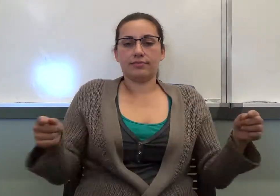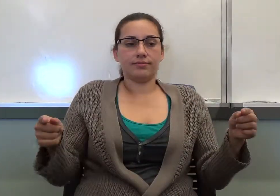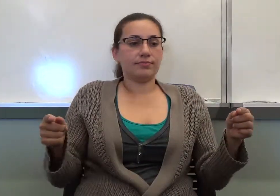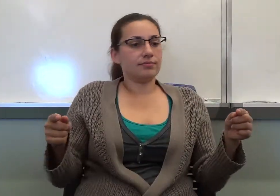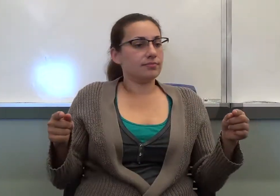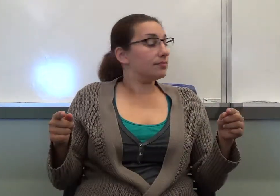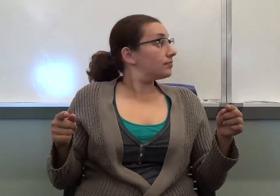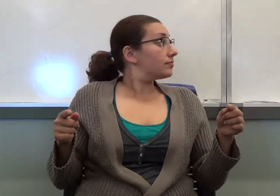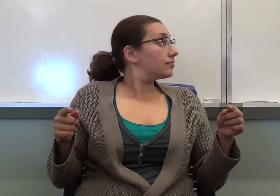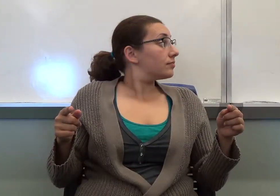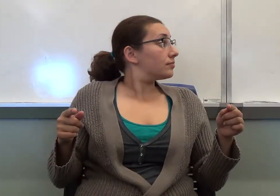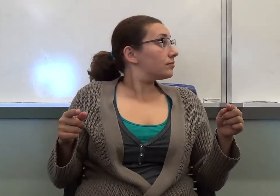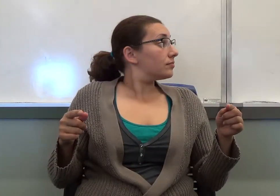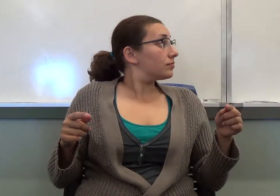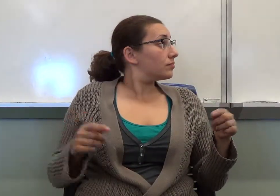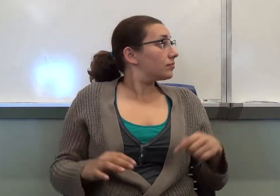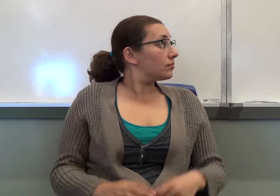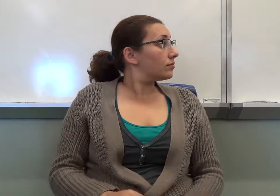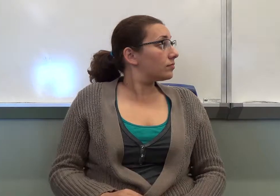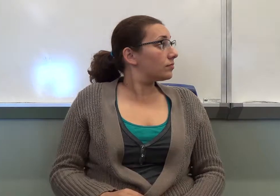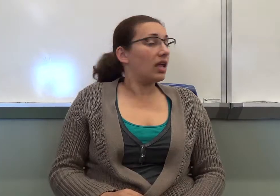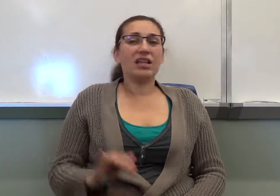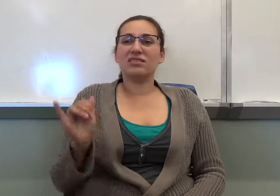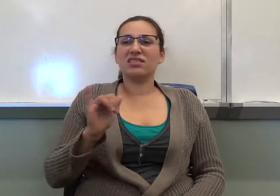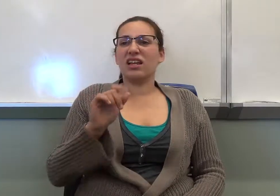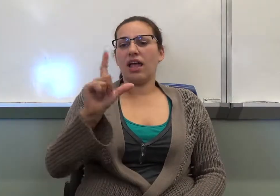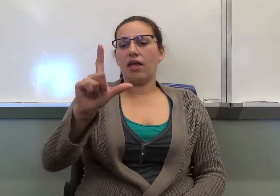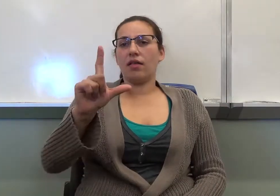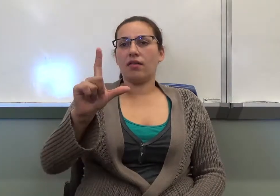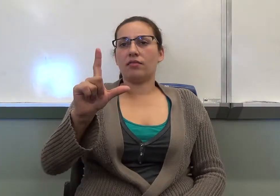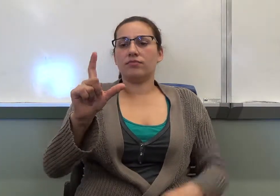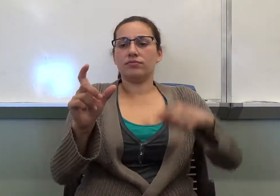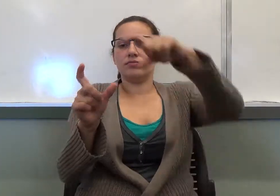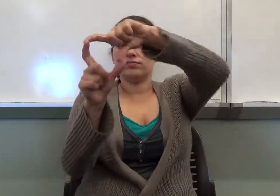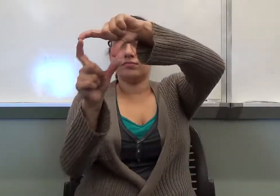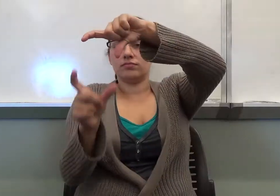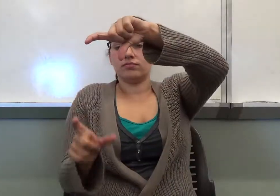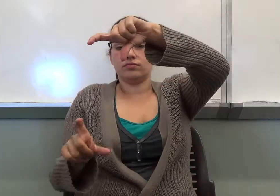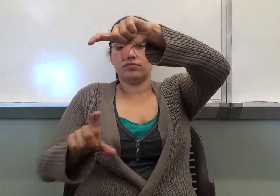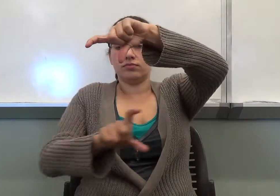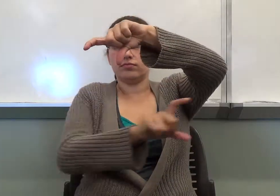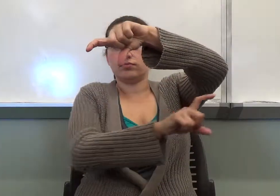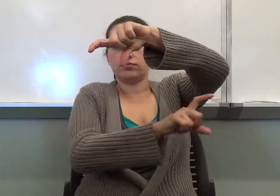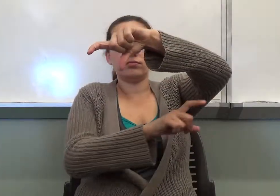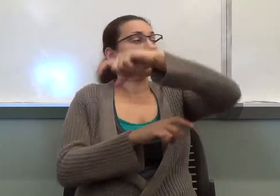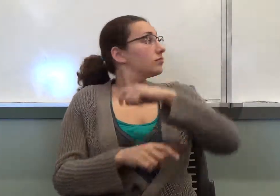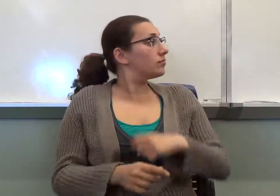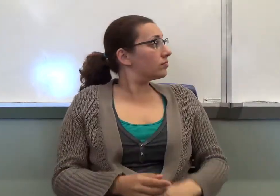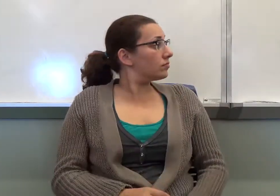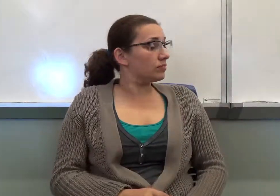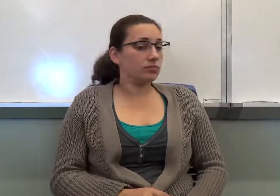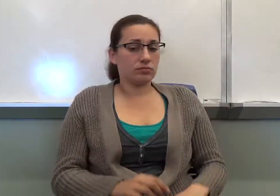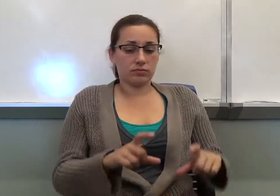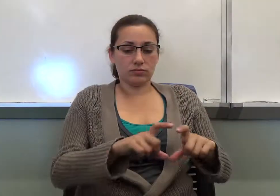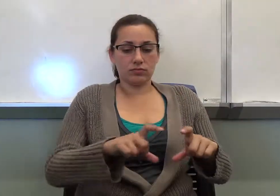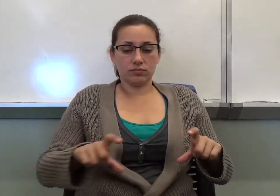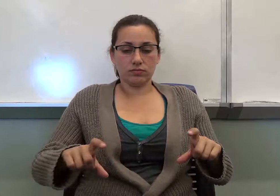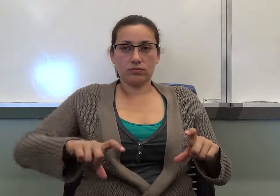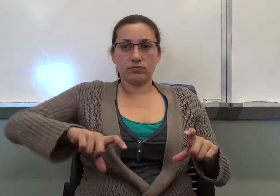And this is an L-shaped thing. And we do know that this is